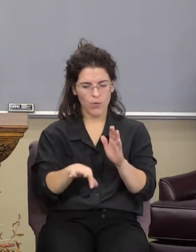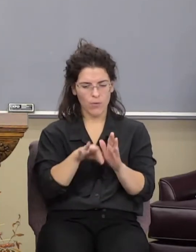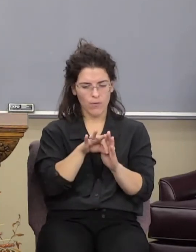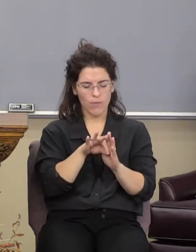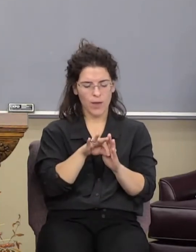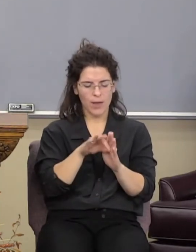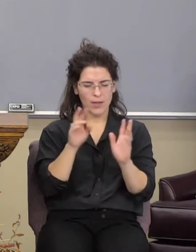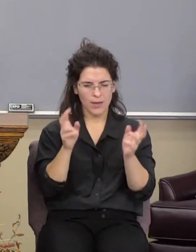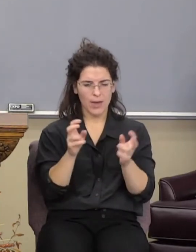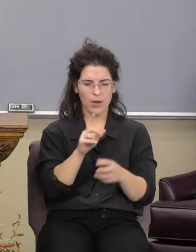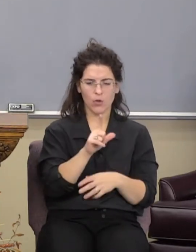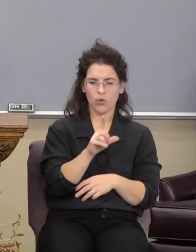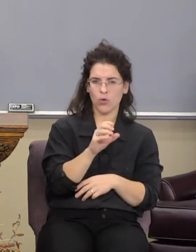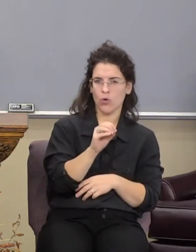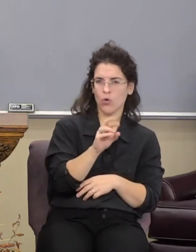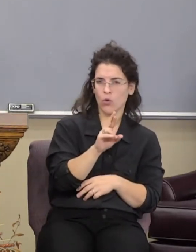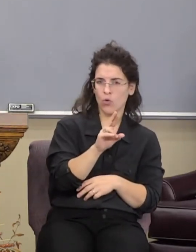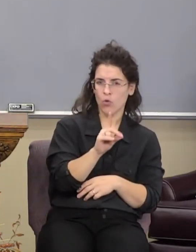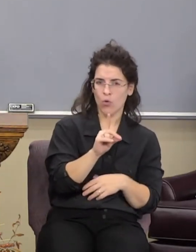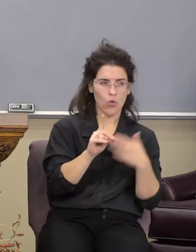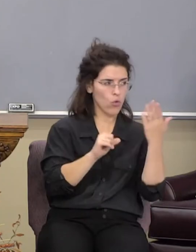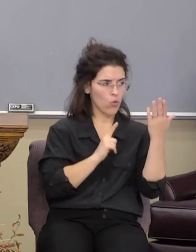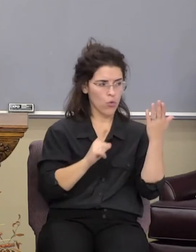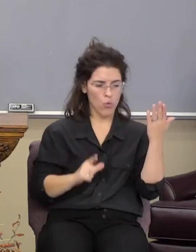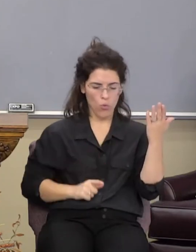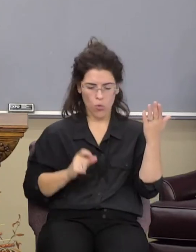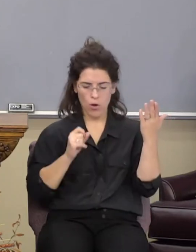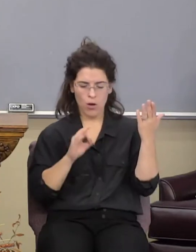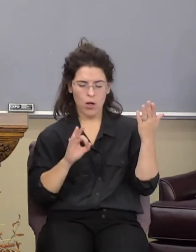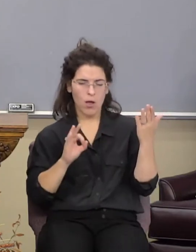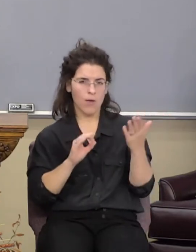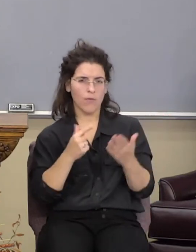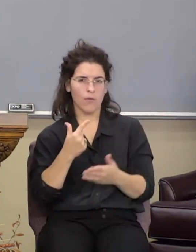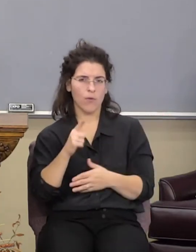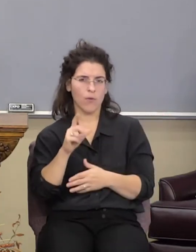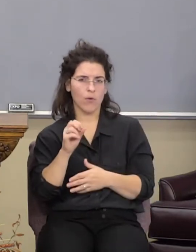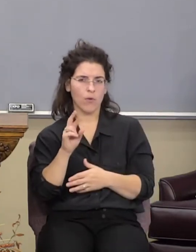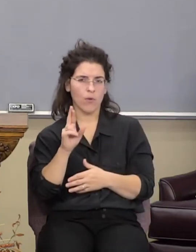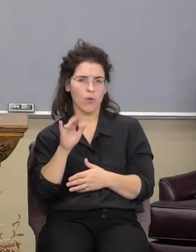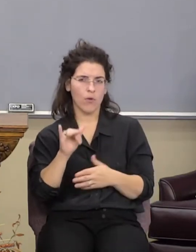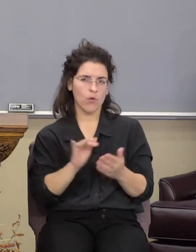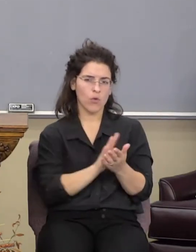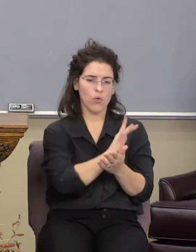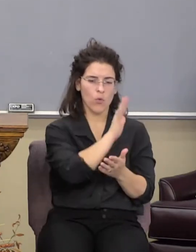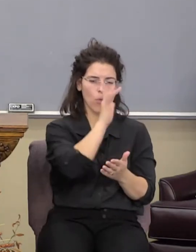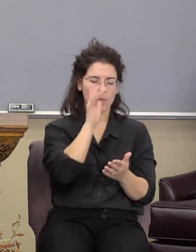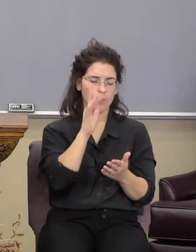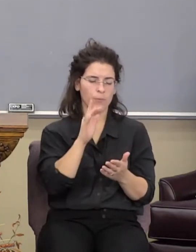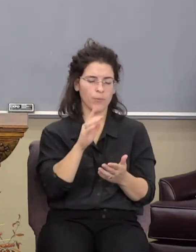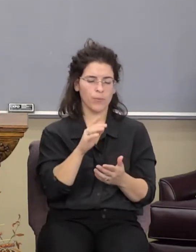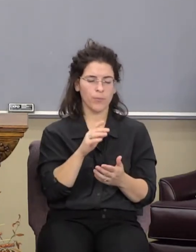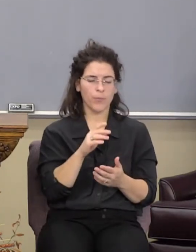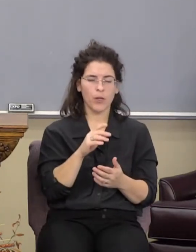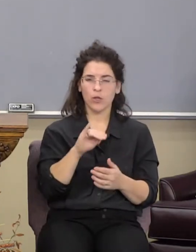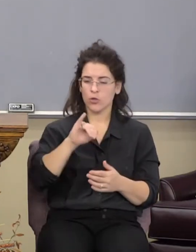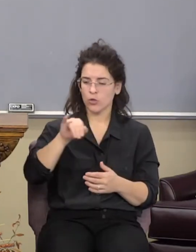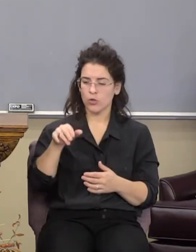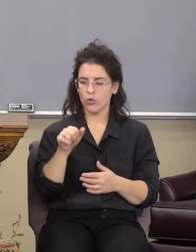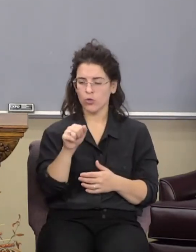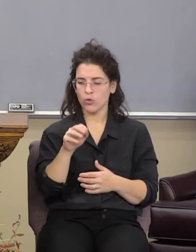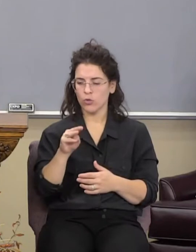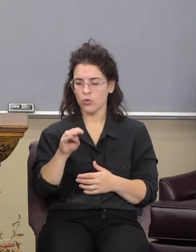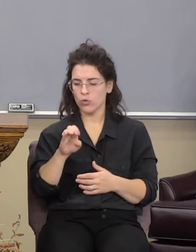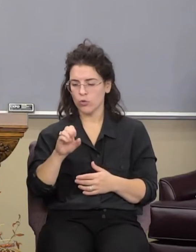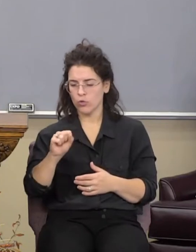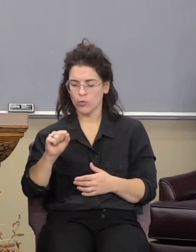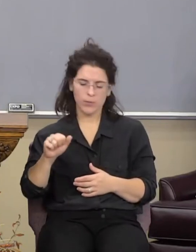of glory. Now, Paul uses it in verse 8 of chapter 2. James is the only other writer who